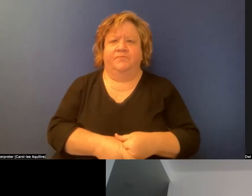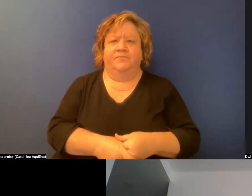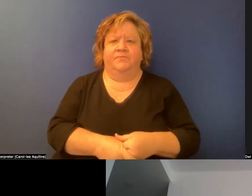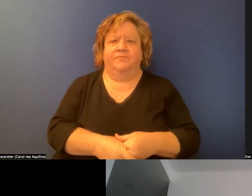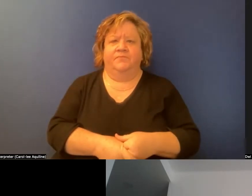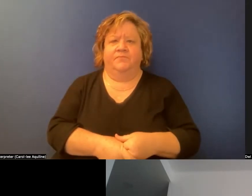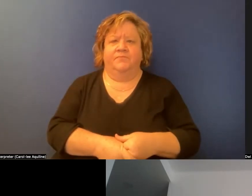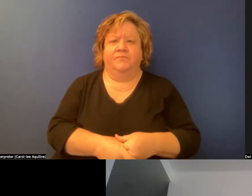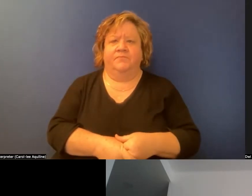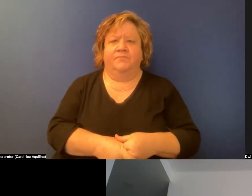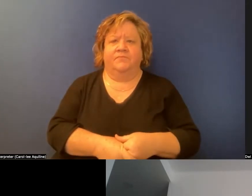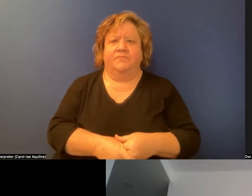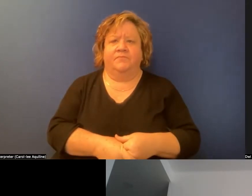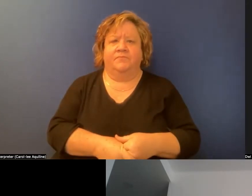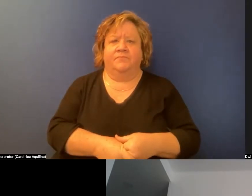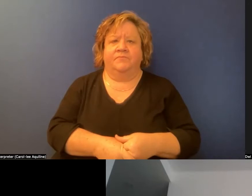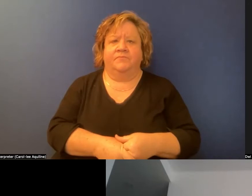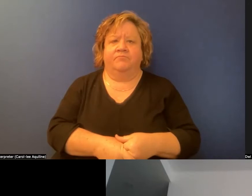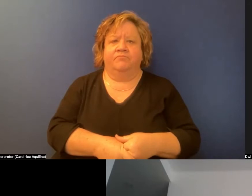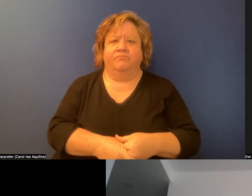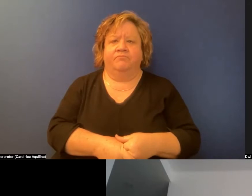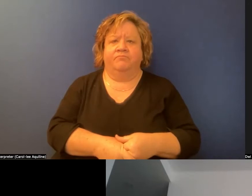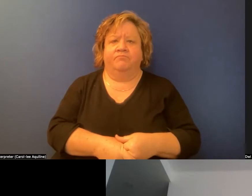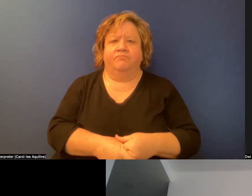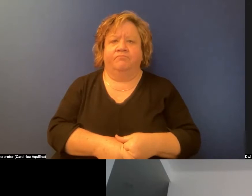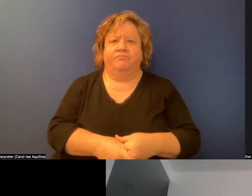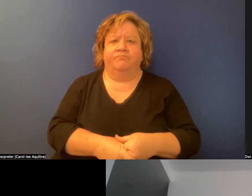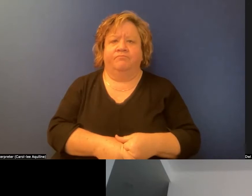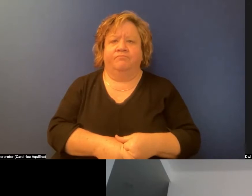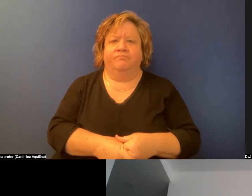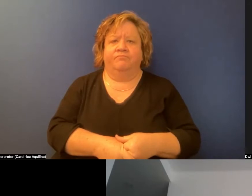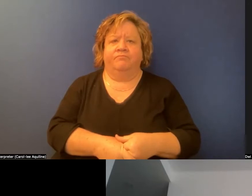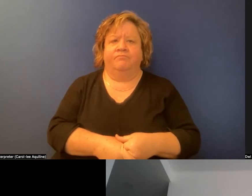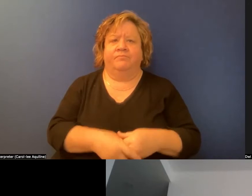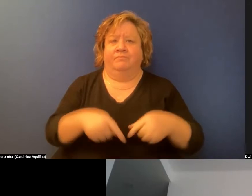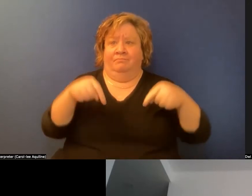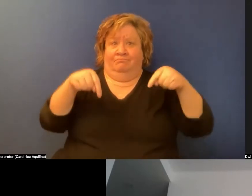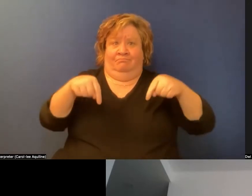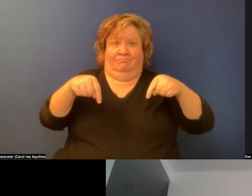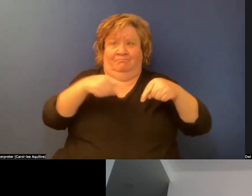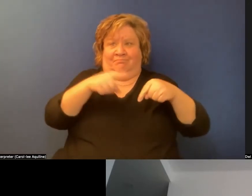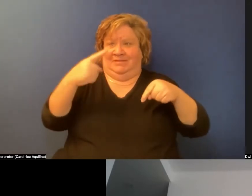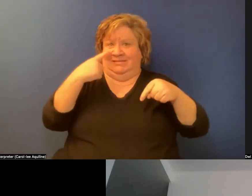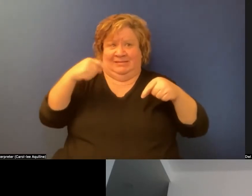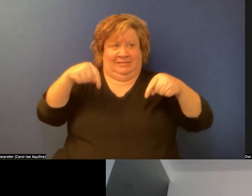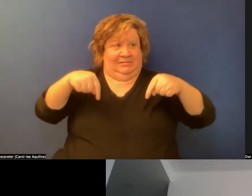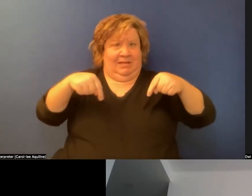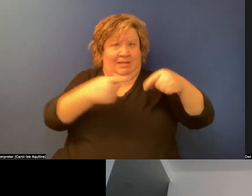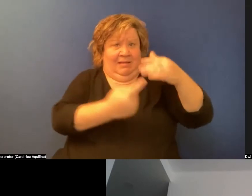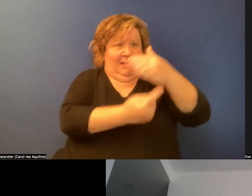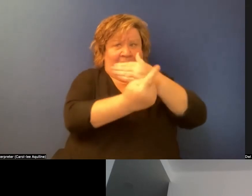think early action, early warning, and what happens in climate has to do a lot with disabilities